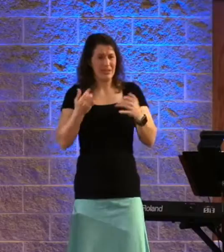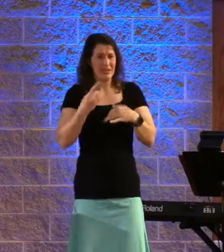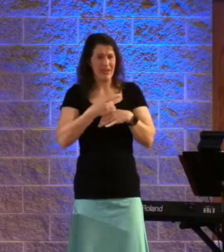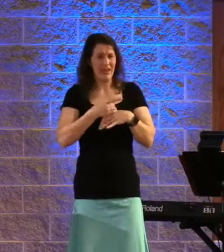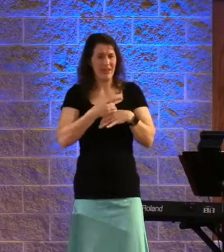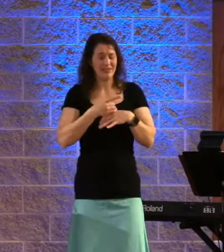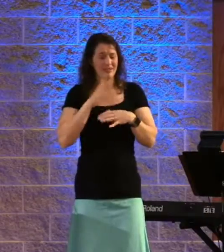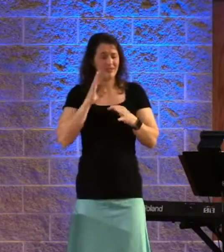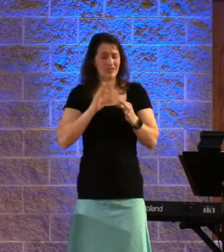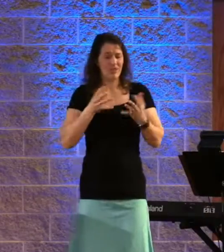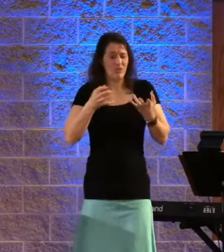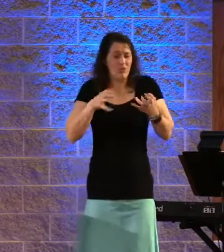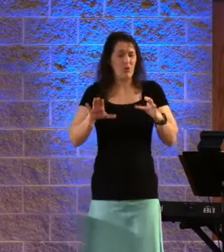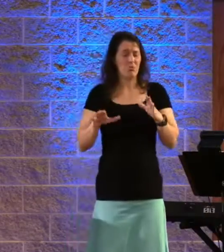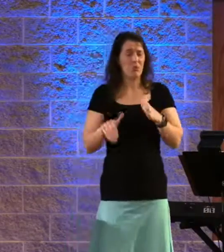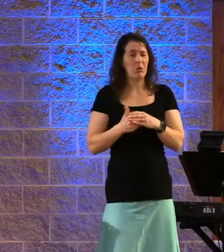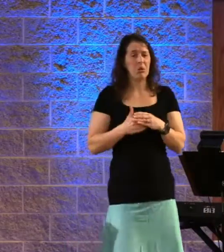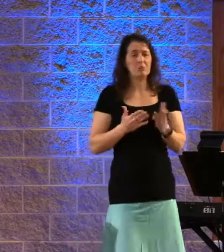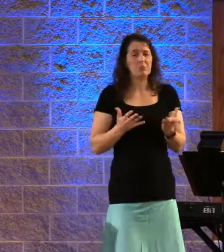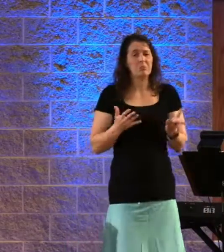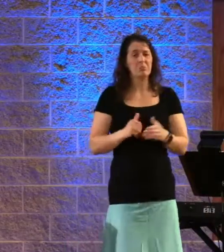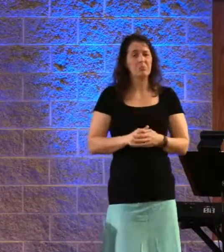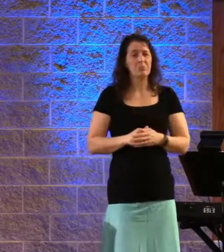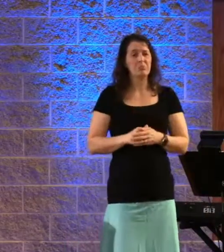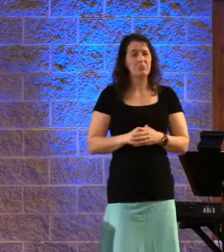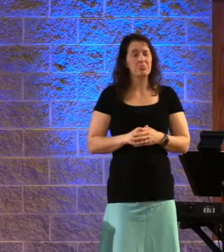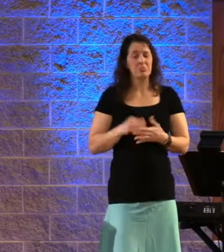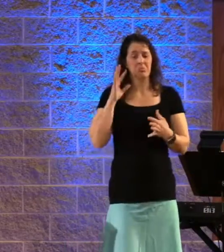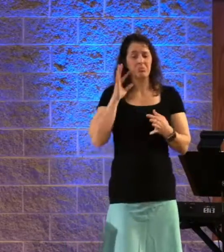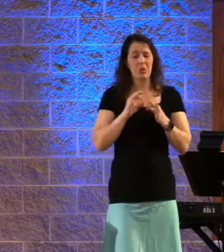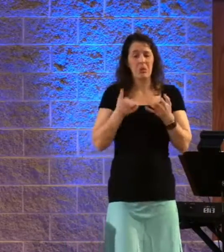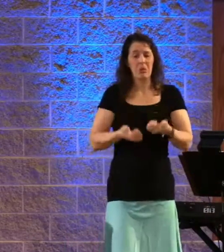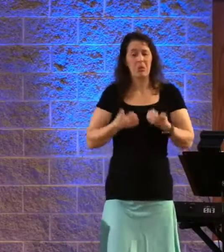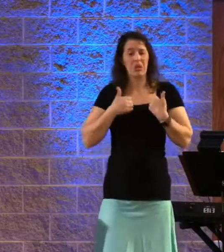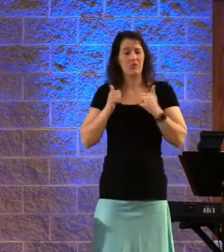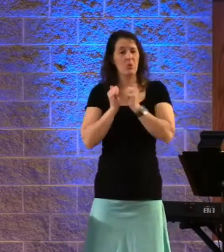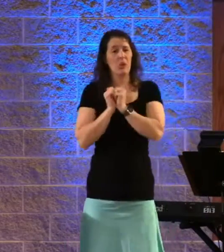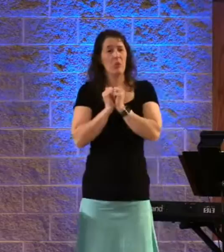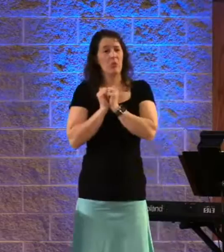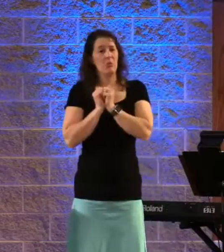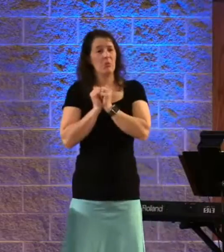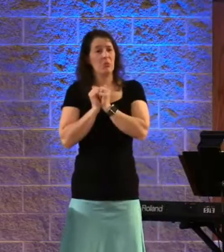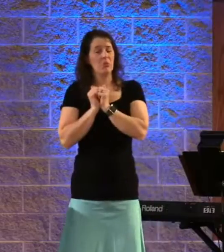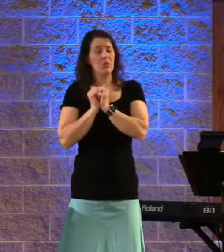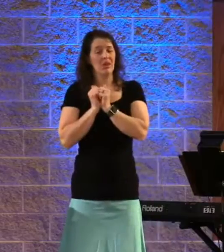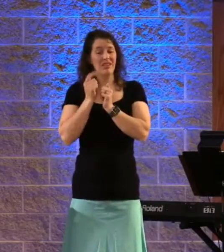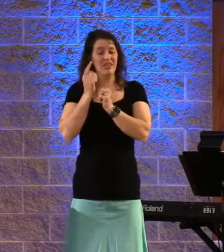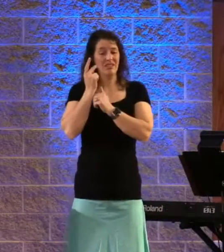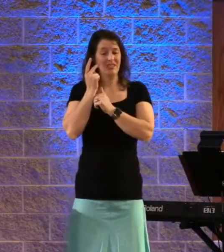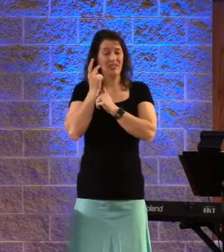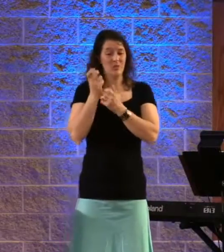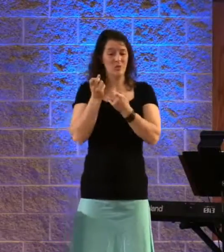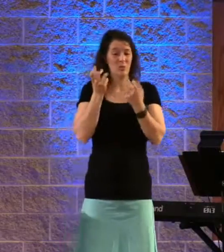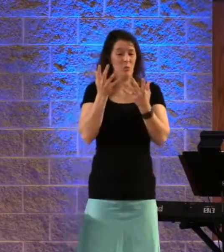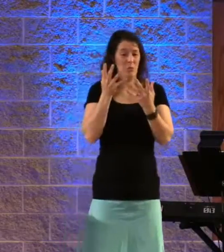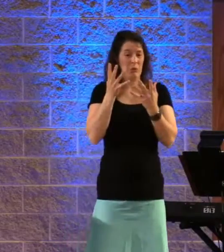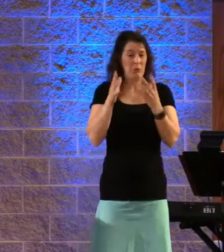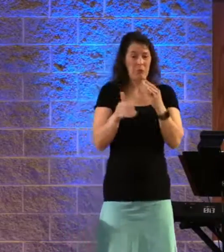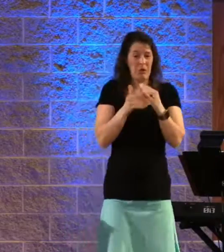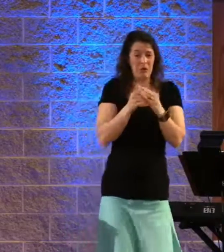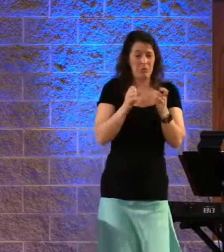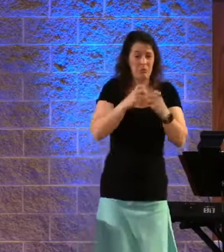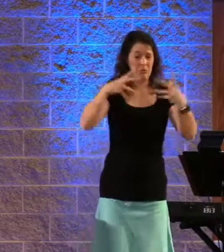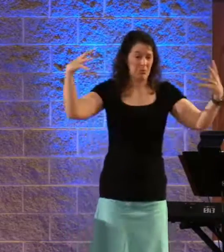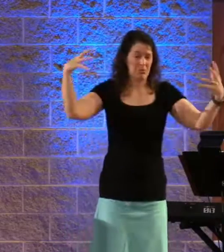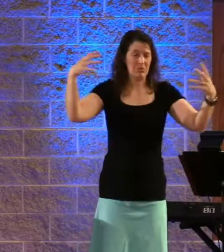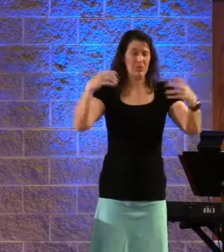choose to not marry and why they just live together, because they've seen so many marriages blow up. They don't hardly know